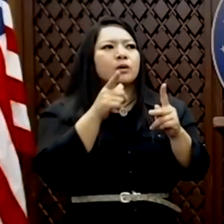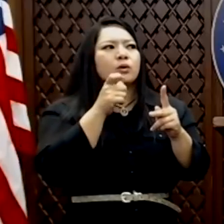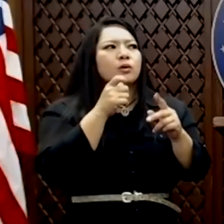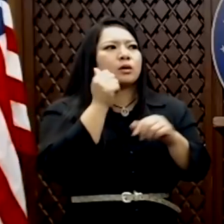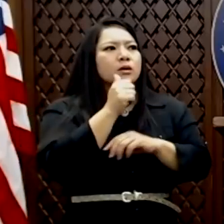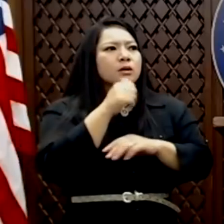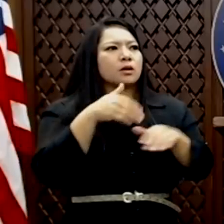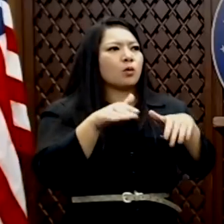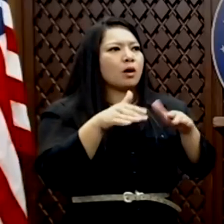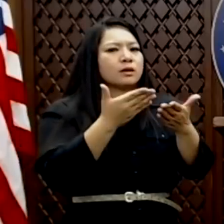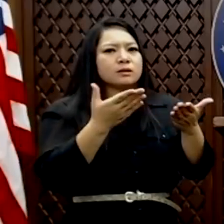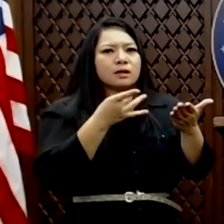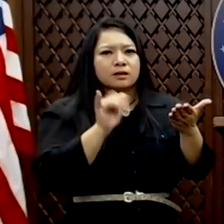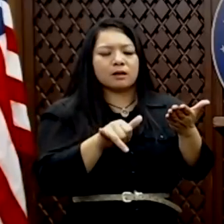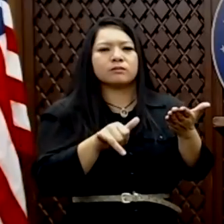walk?